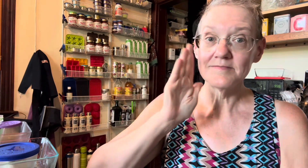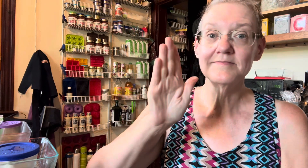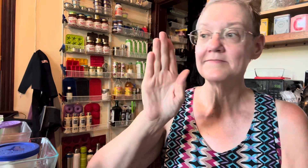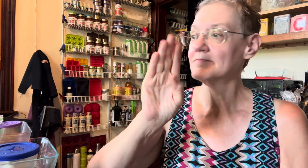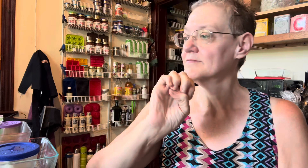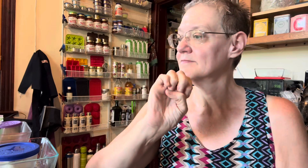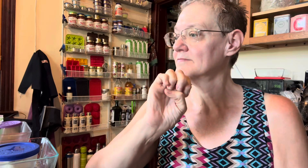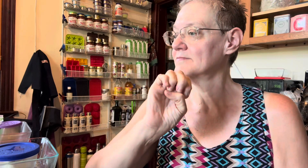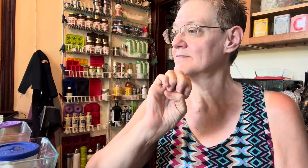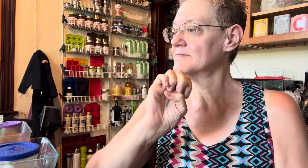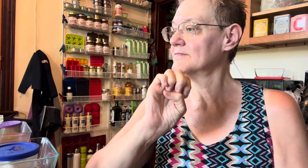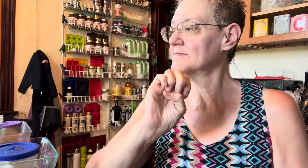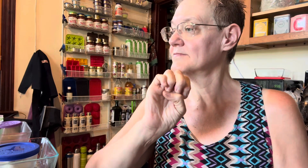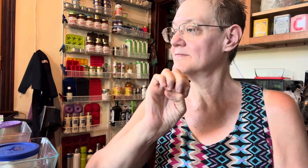Lunch is going to be,